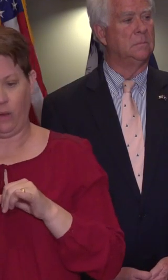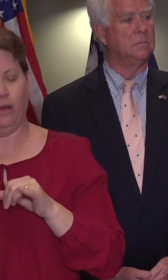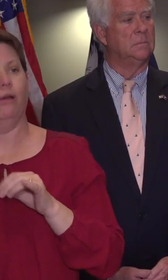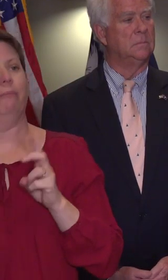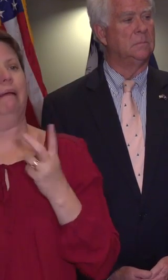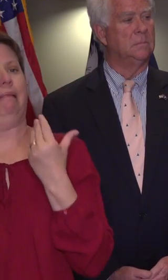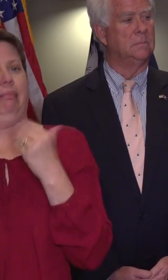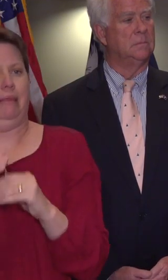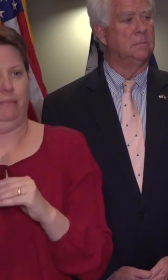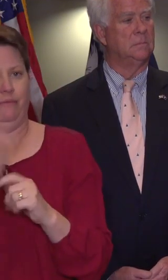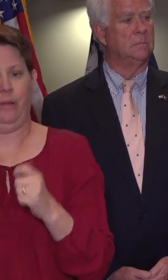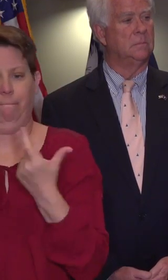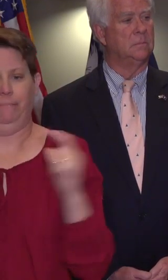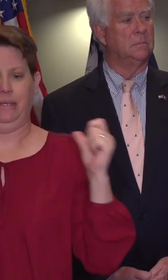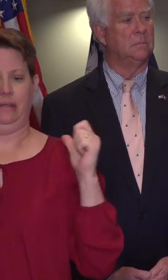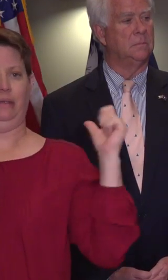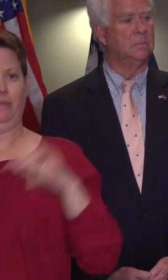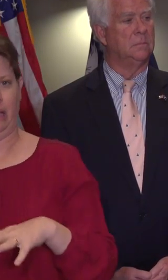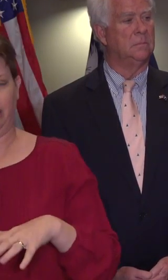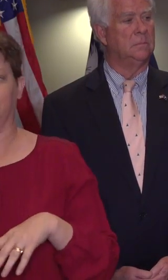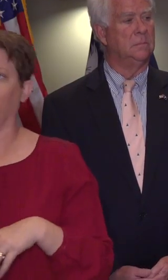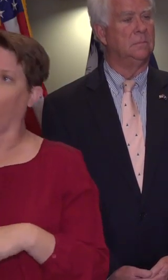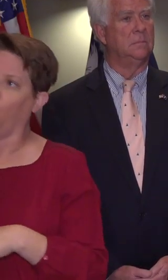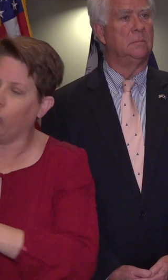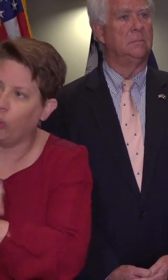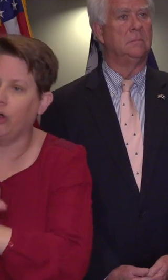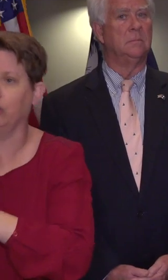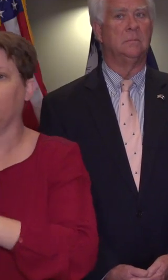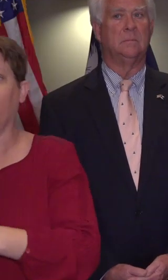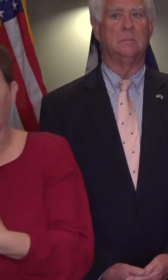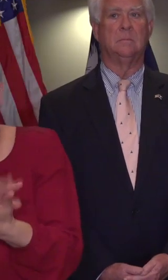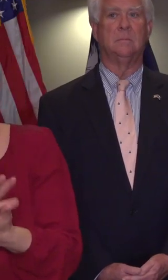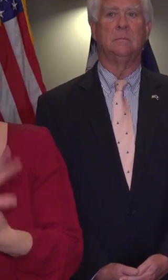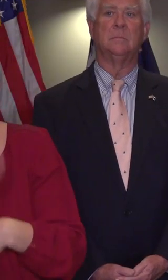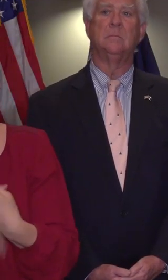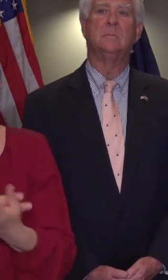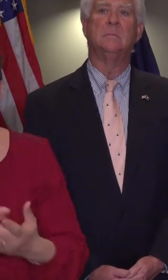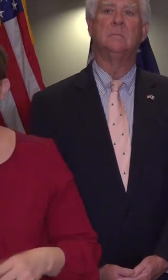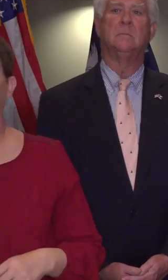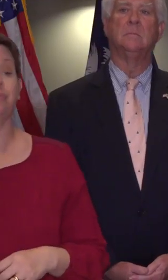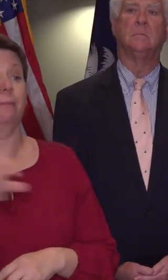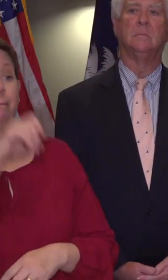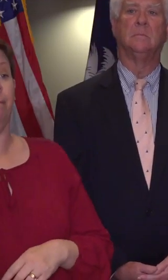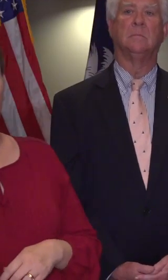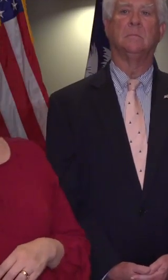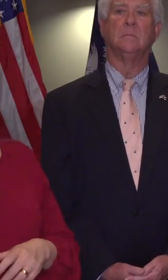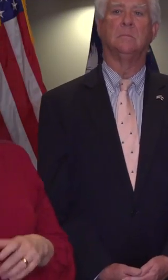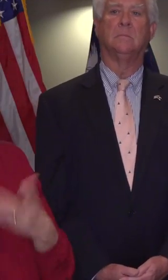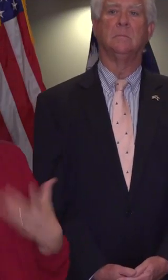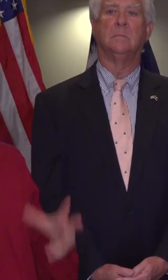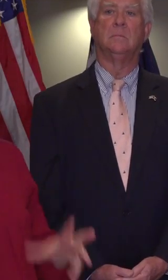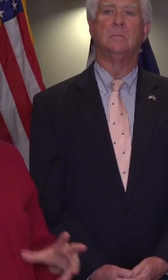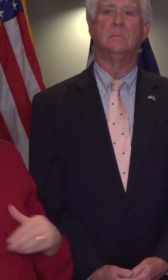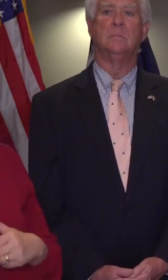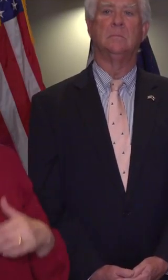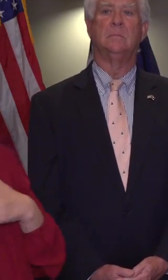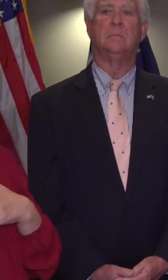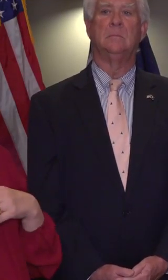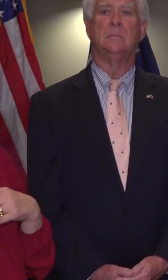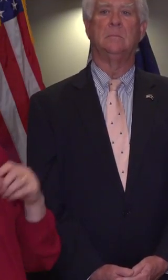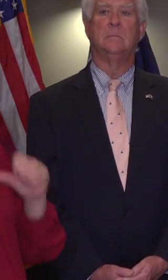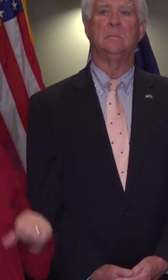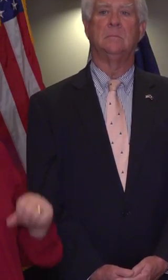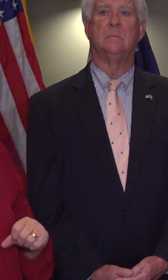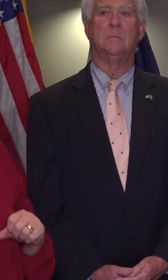activity from public gatherings, from work, and from school. And for those that were already infected, is it possible for them to get the